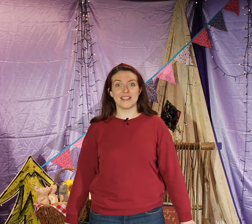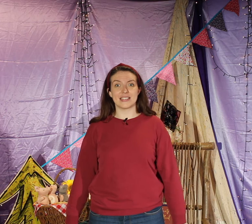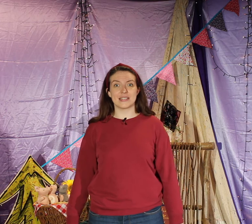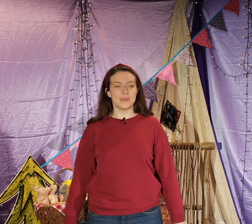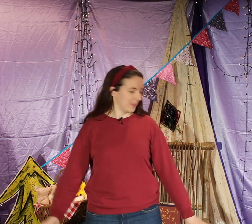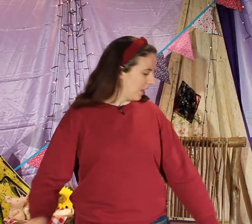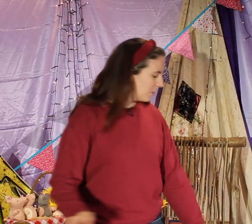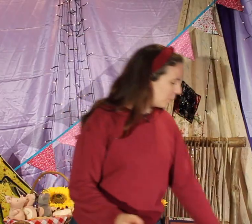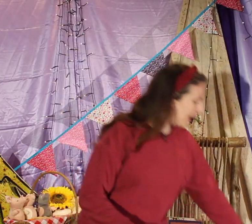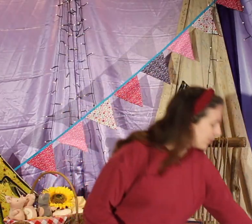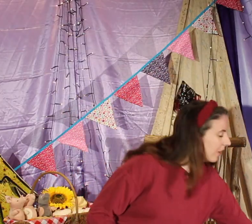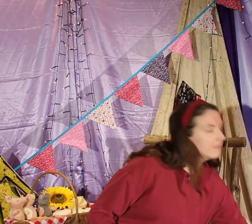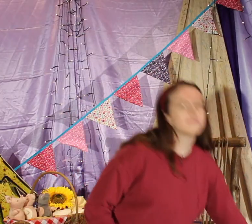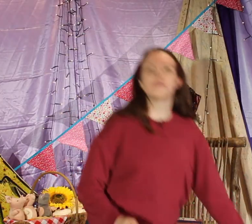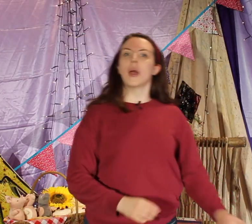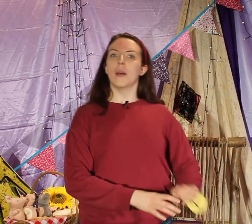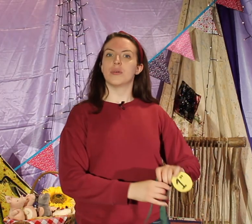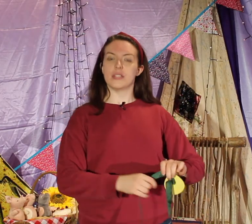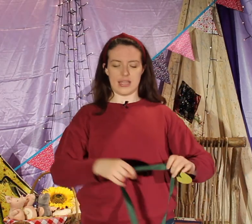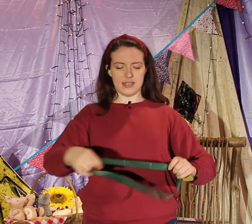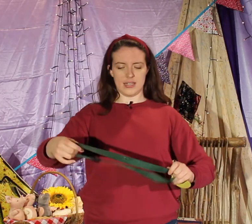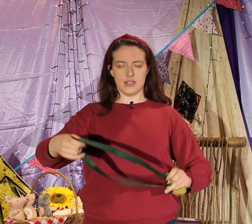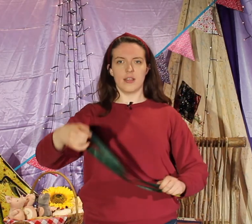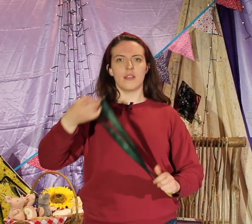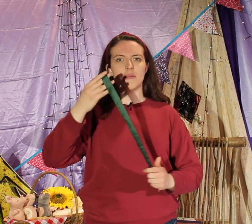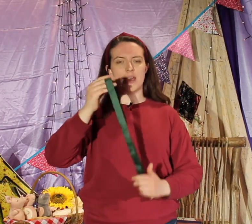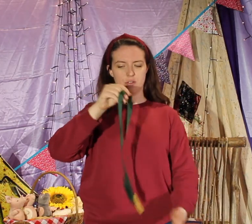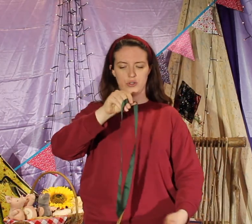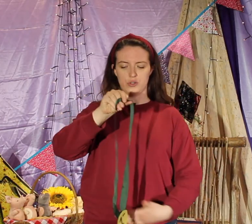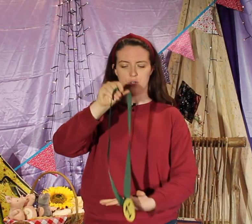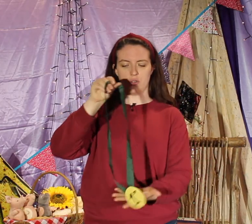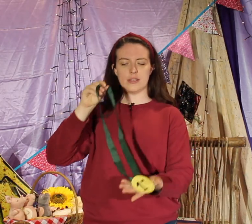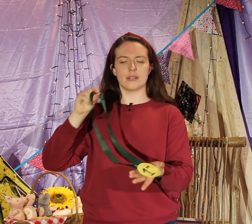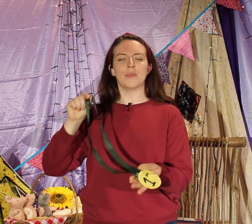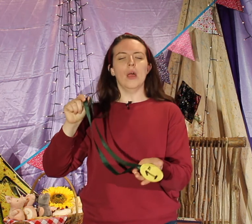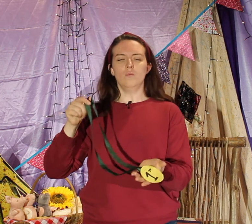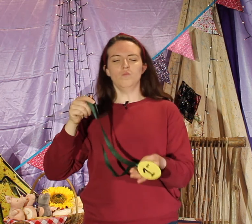medals. So Badger presented the medal to